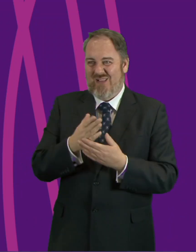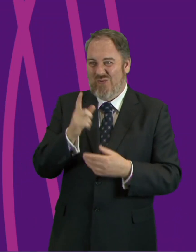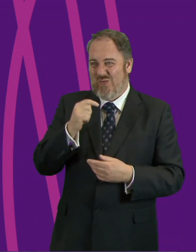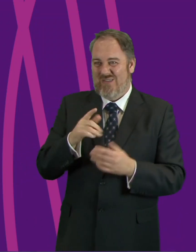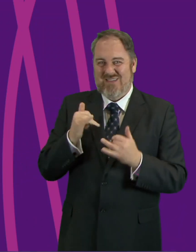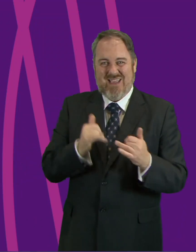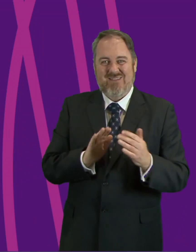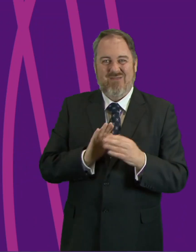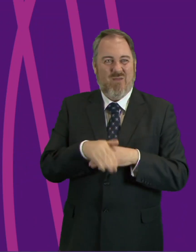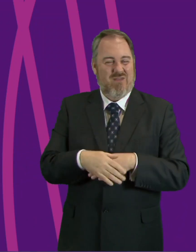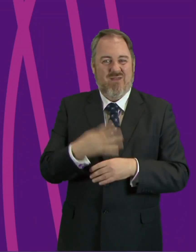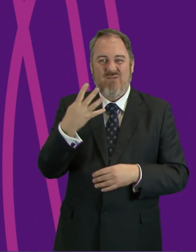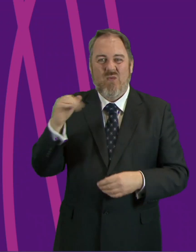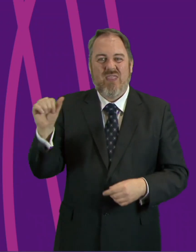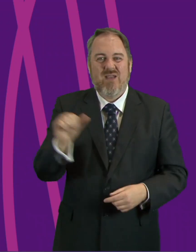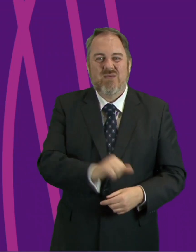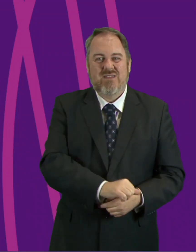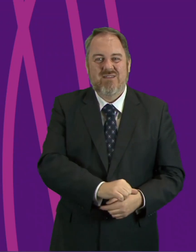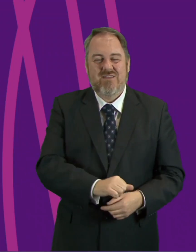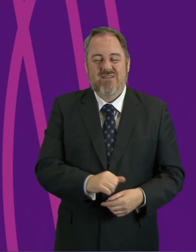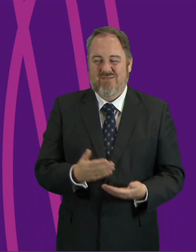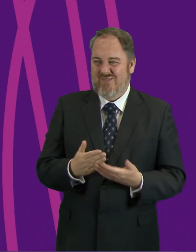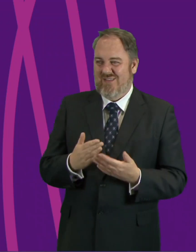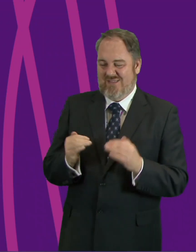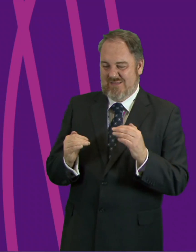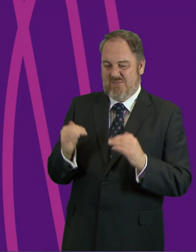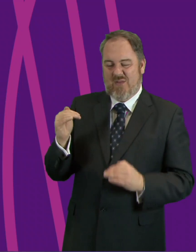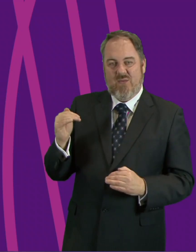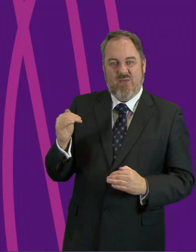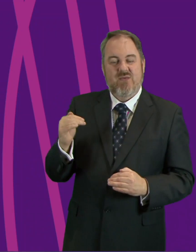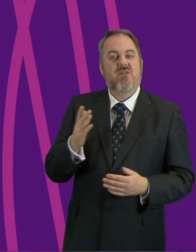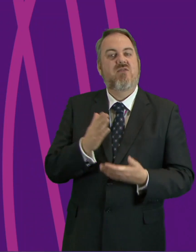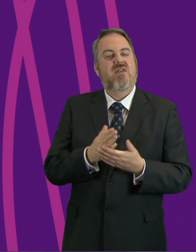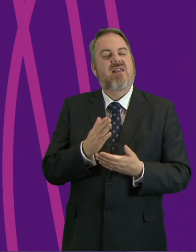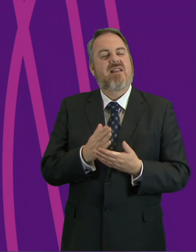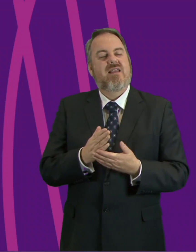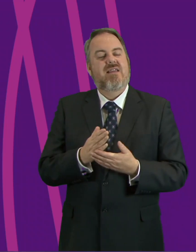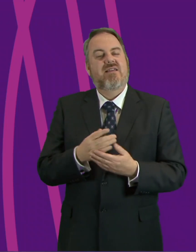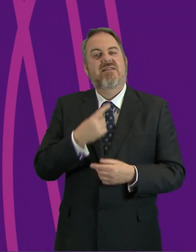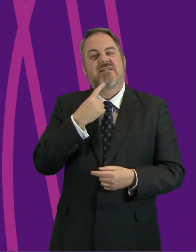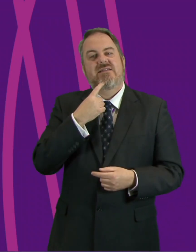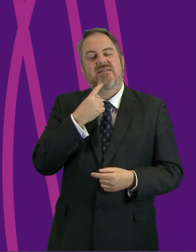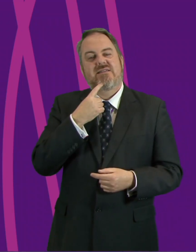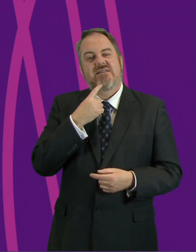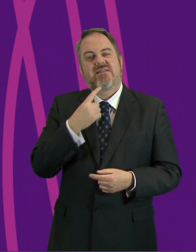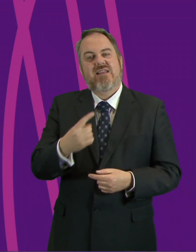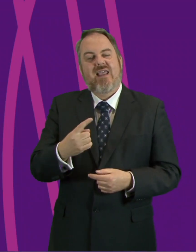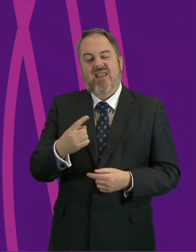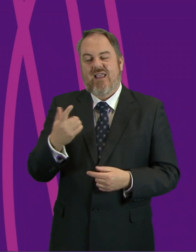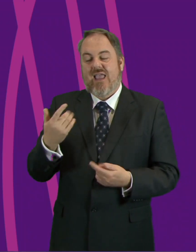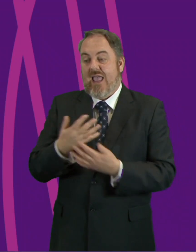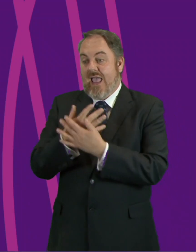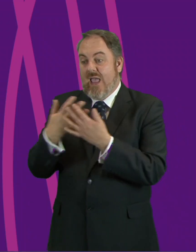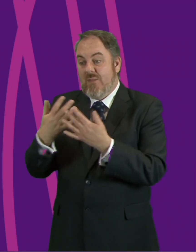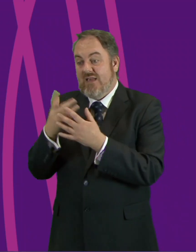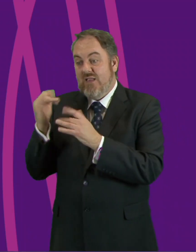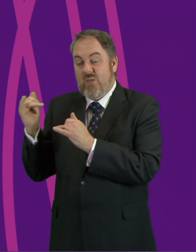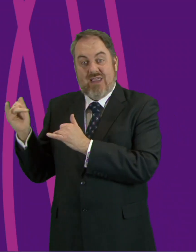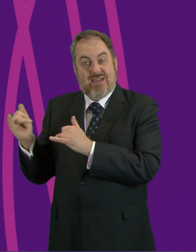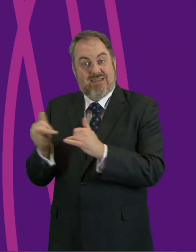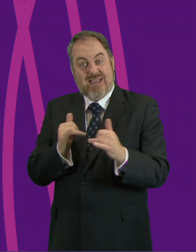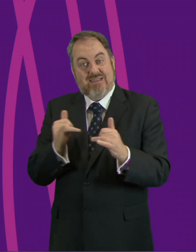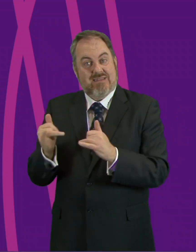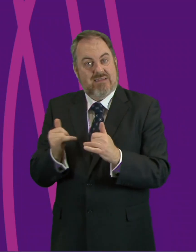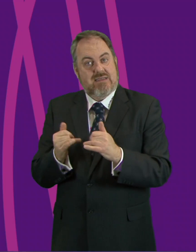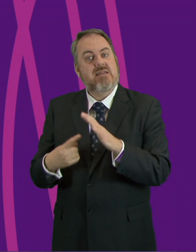And mass testing, actual tests taking place as opposed to capacity, is only the first element, indeed, in TTI.